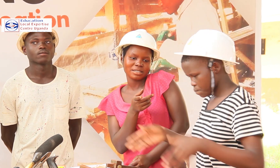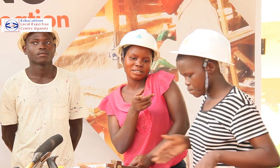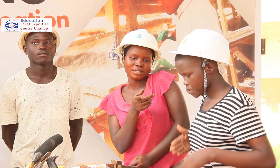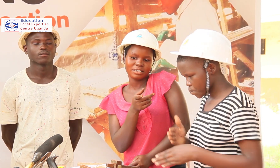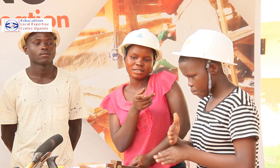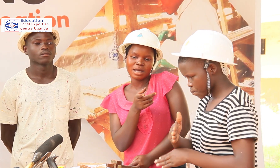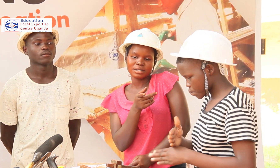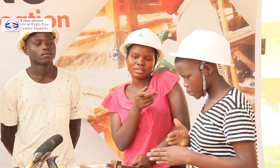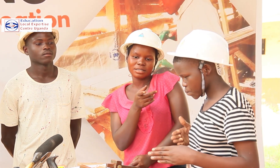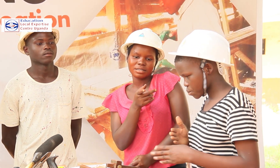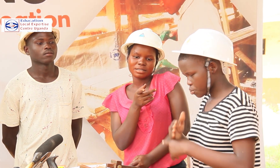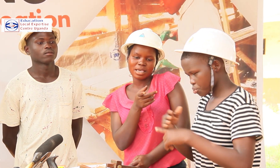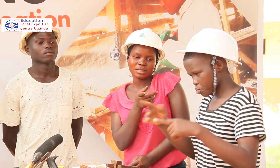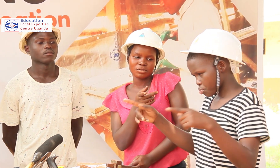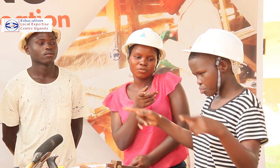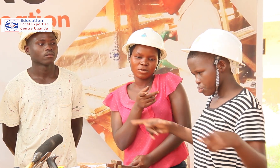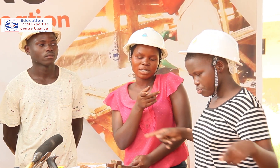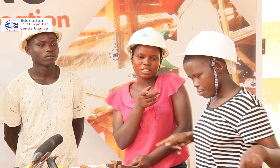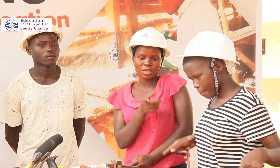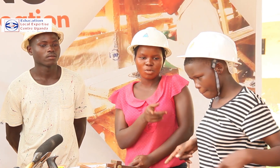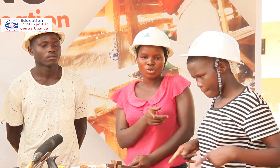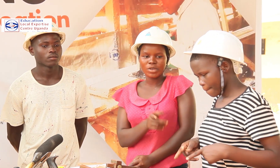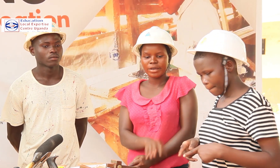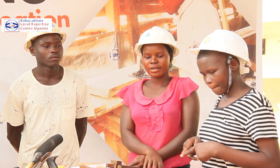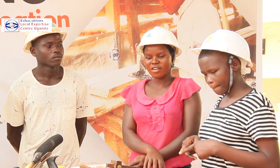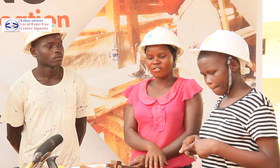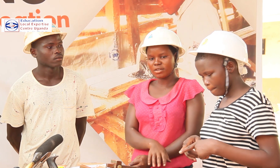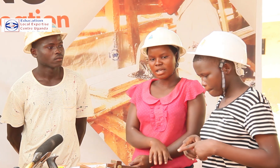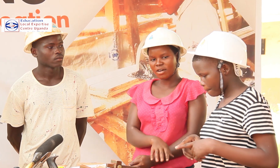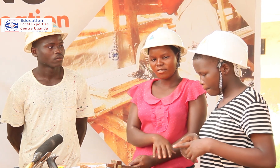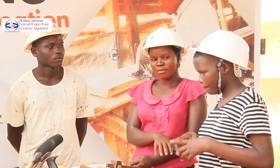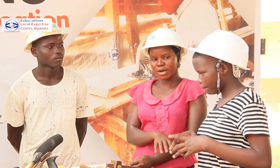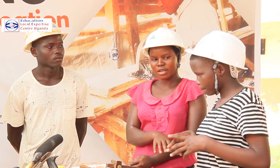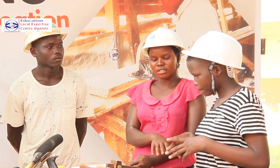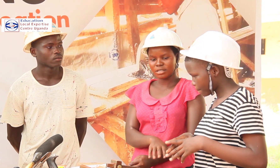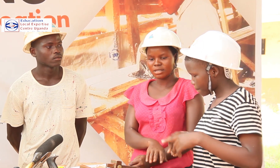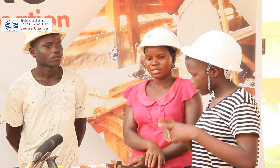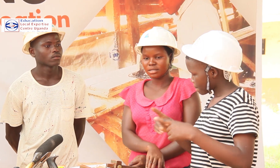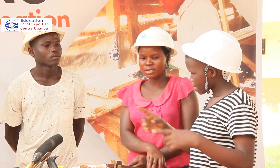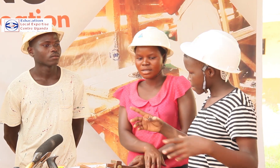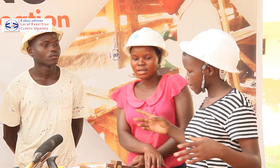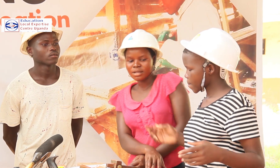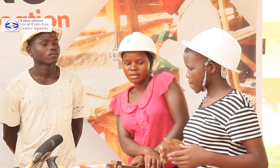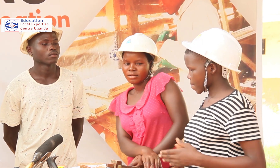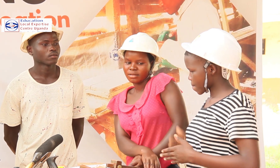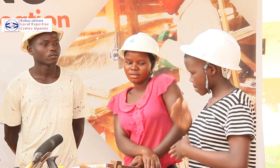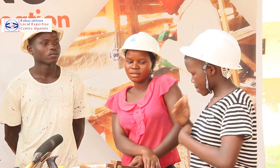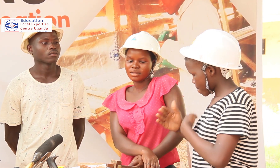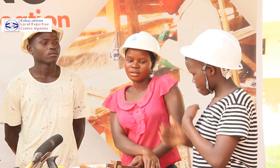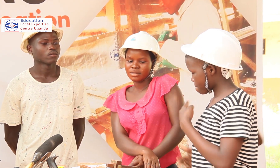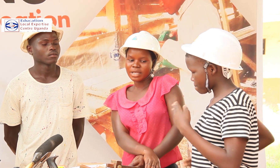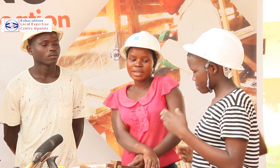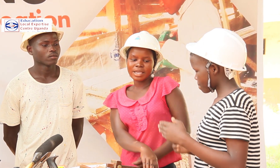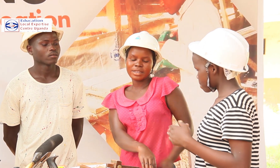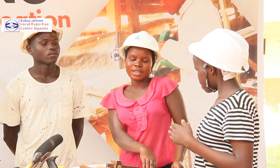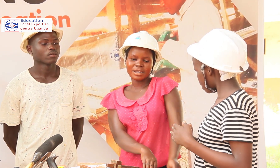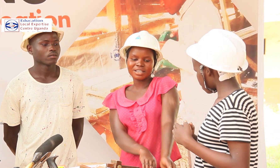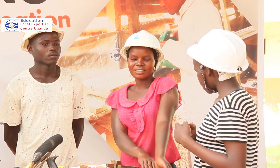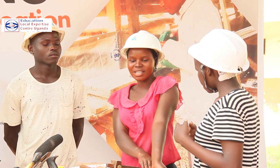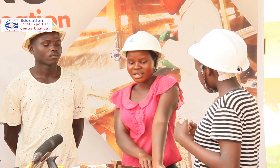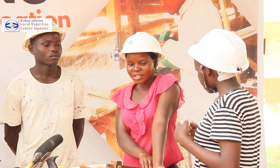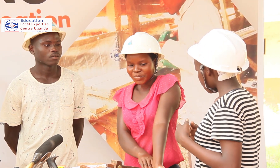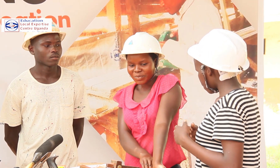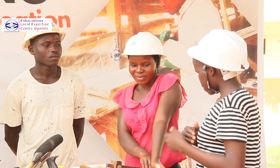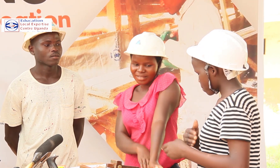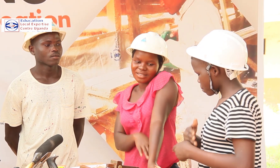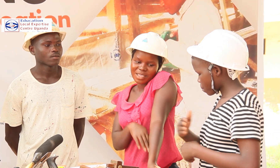cut that size for that table, and they have managed it. Then the